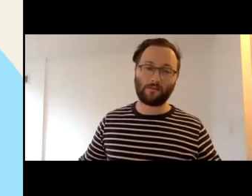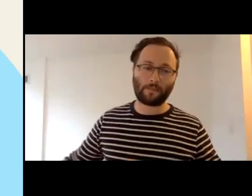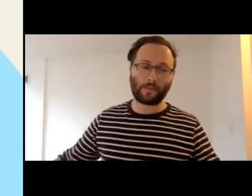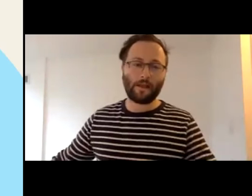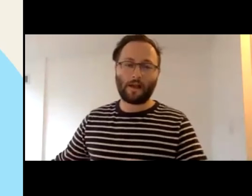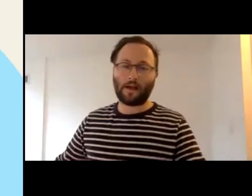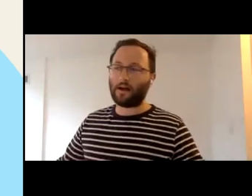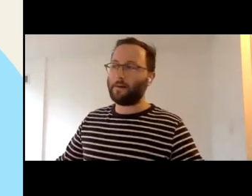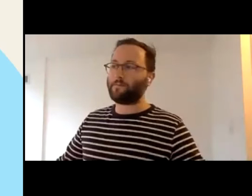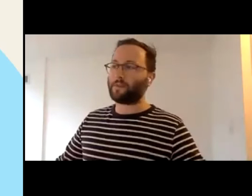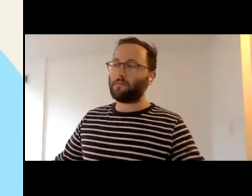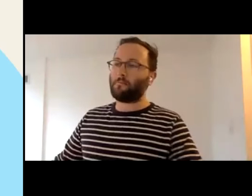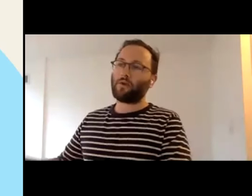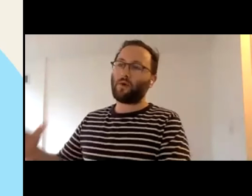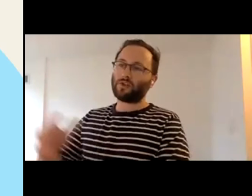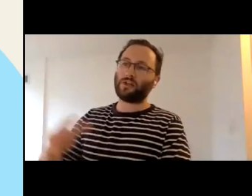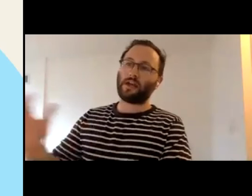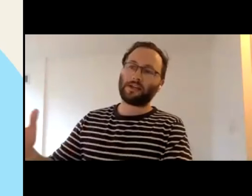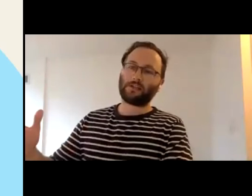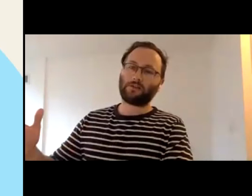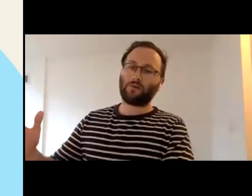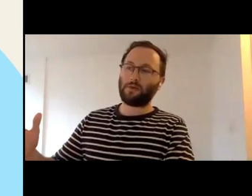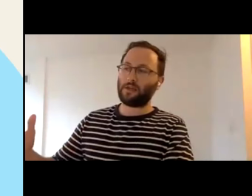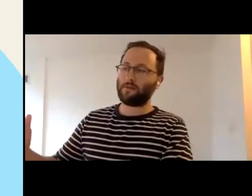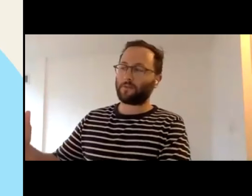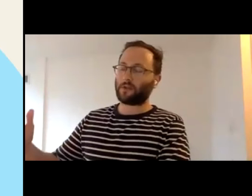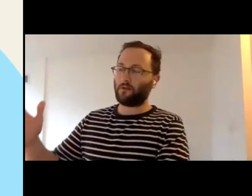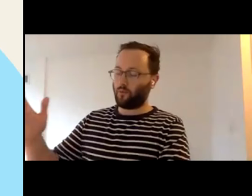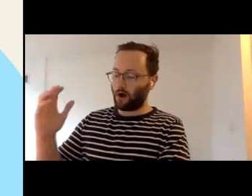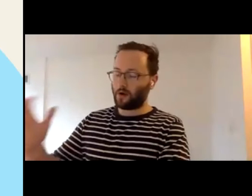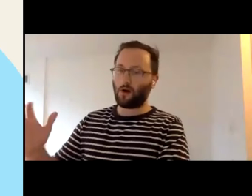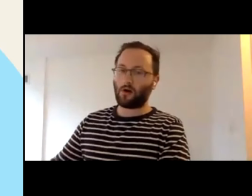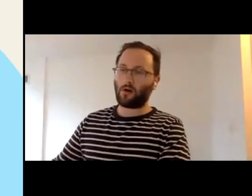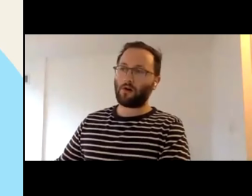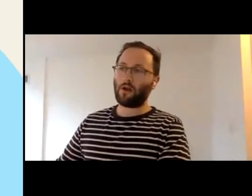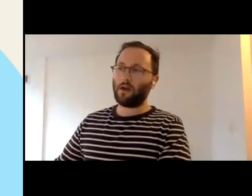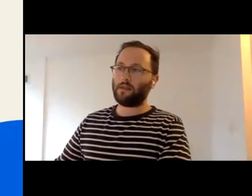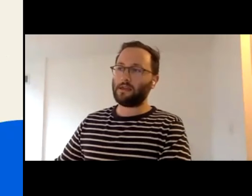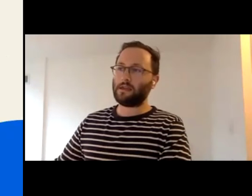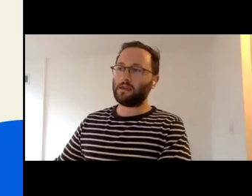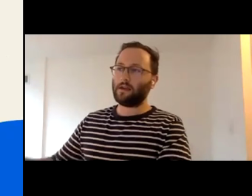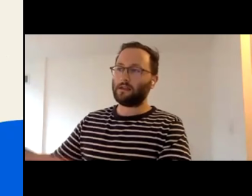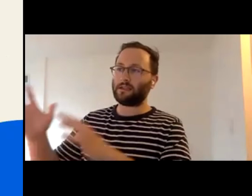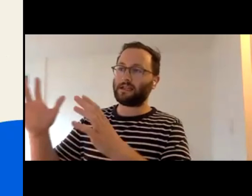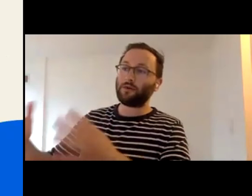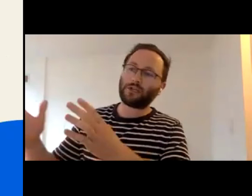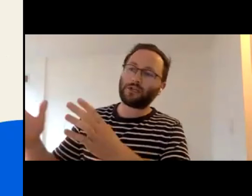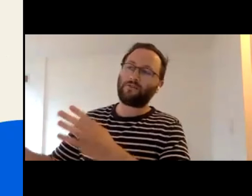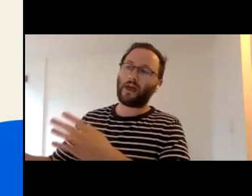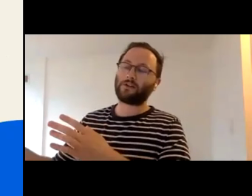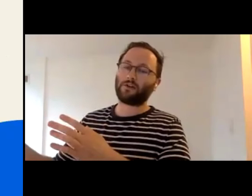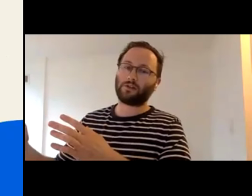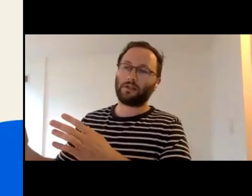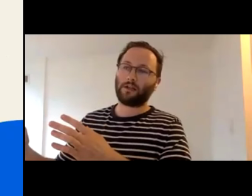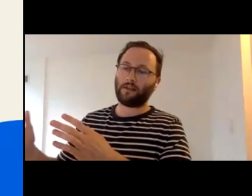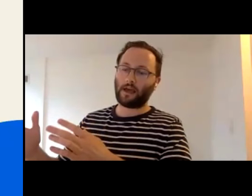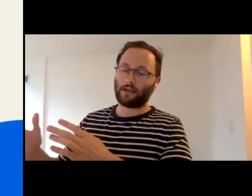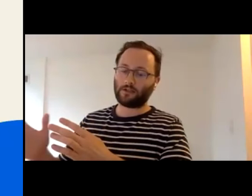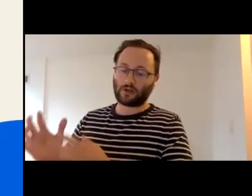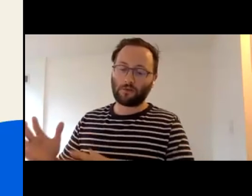state. My question, I guess, would be kind of what are the distinguishing